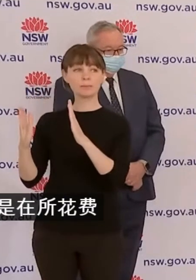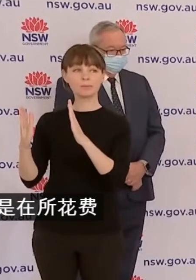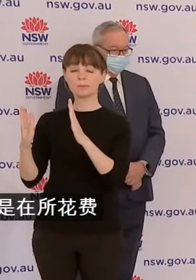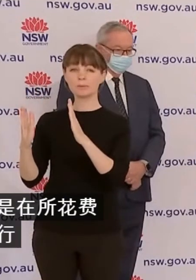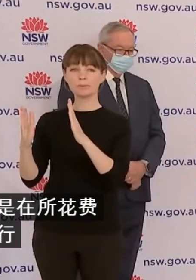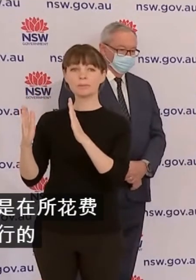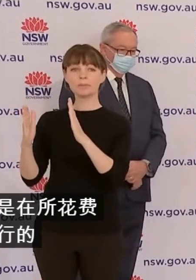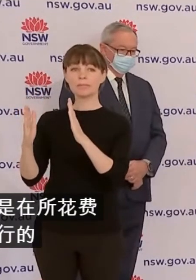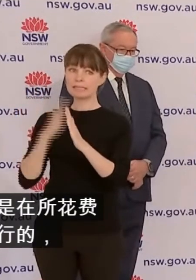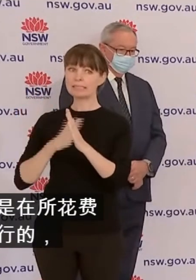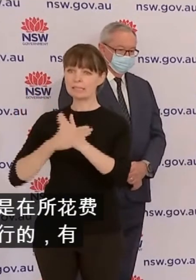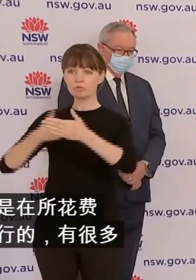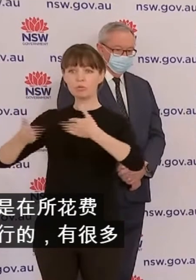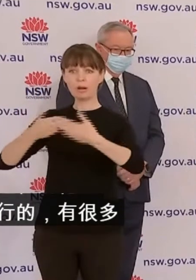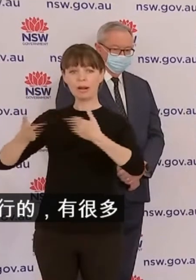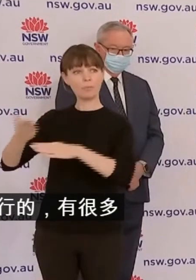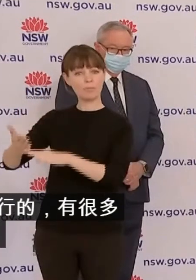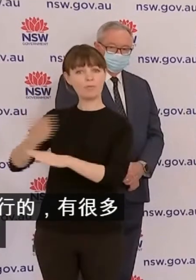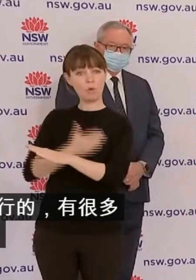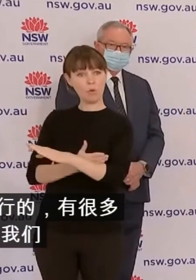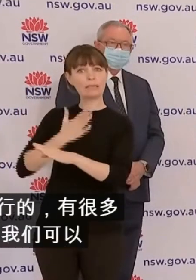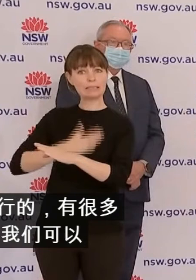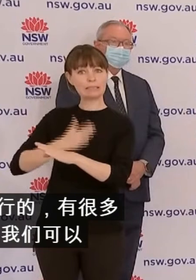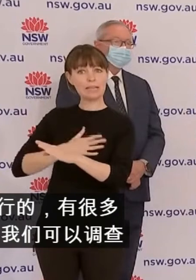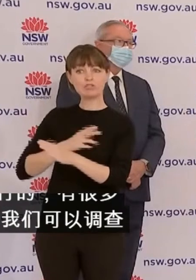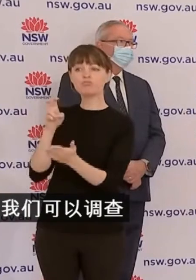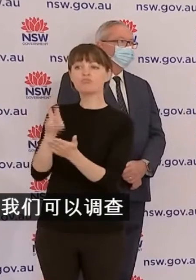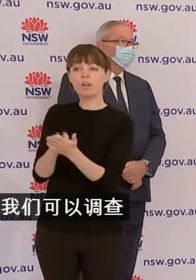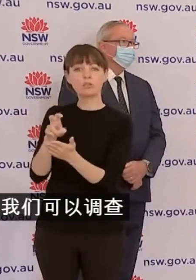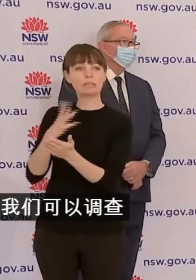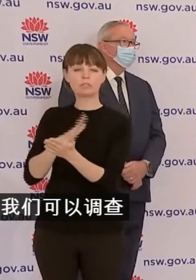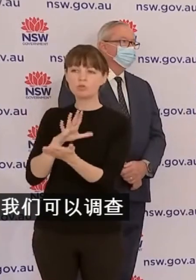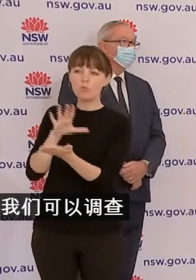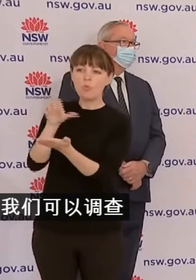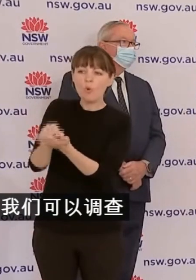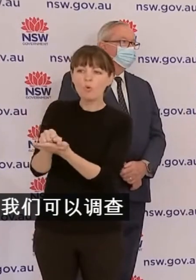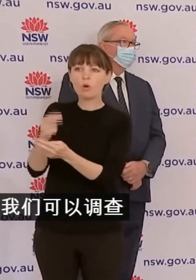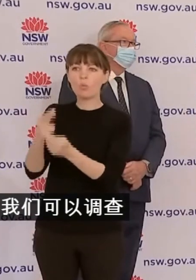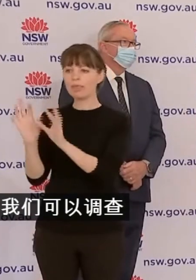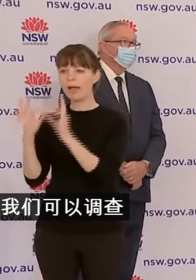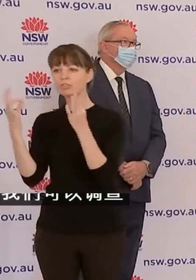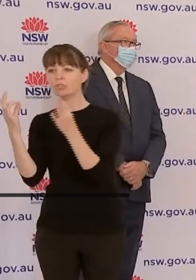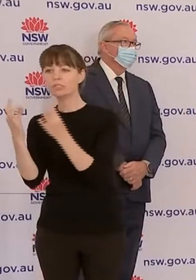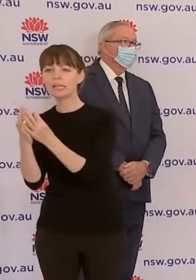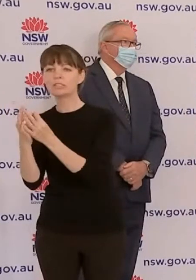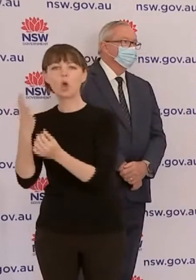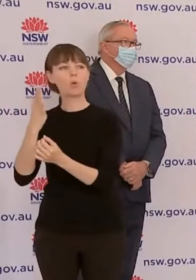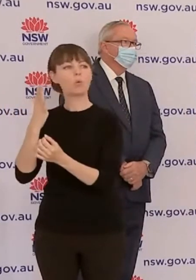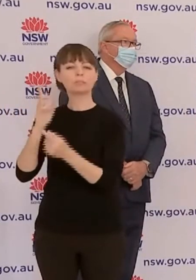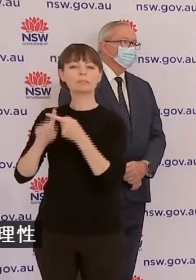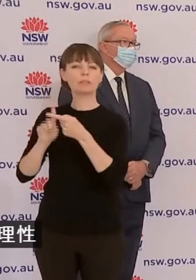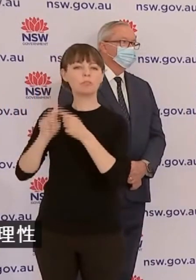that's taken. There's a whole range of things that police can investigate to see whether that journey was bona fide in terms of